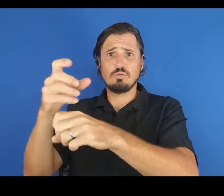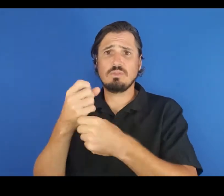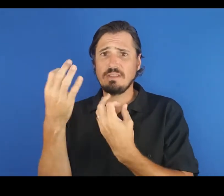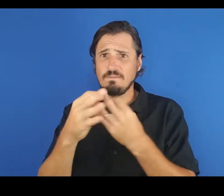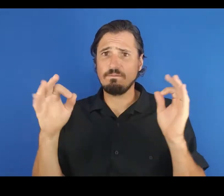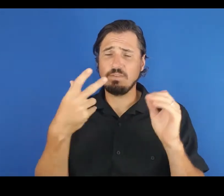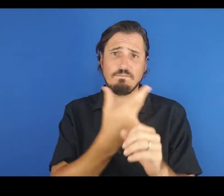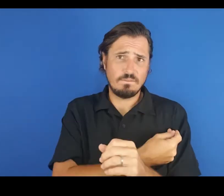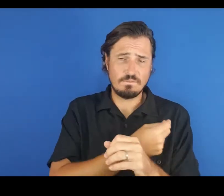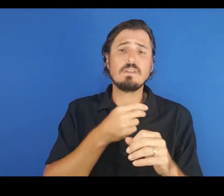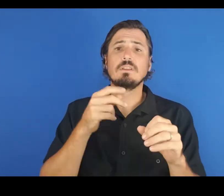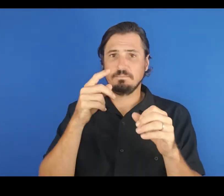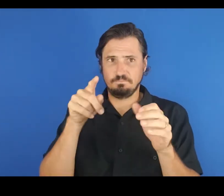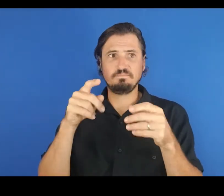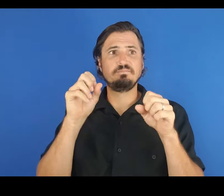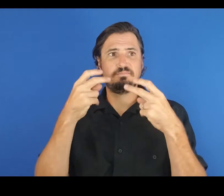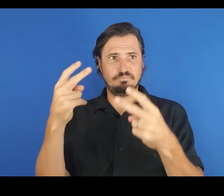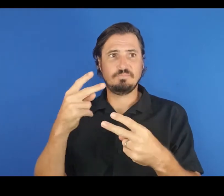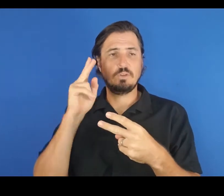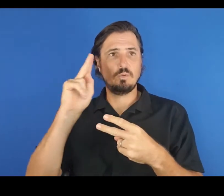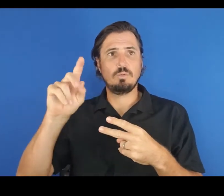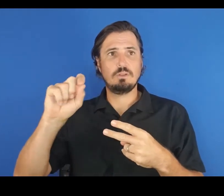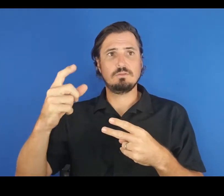get a free vaccine, visit